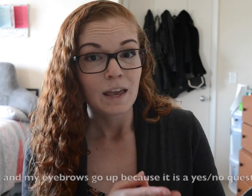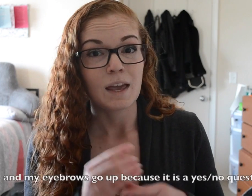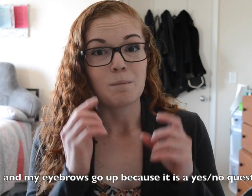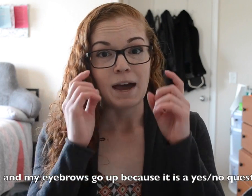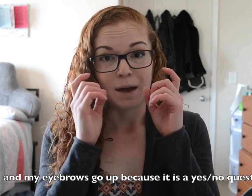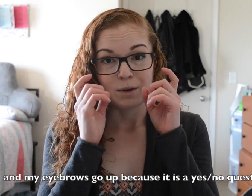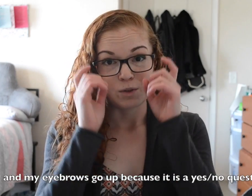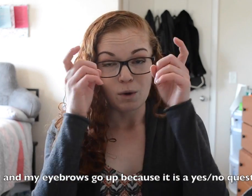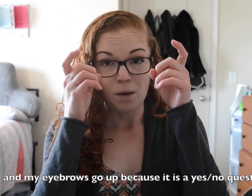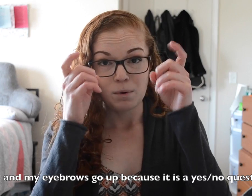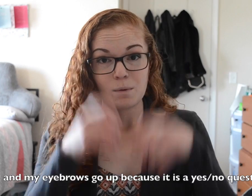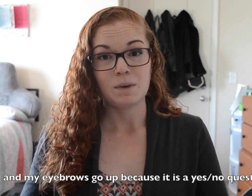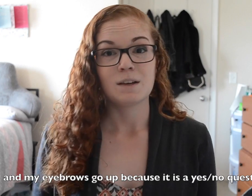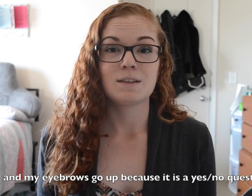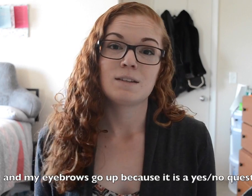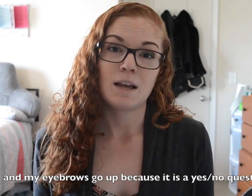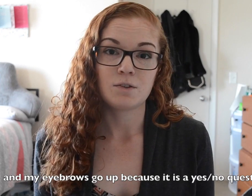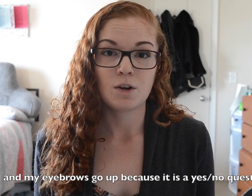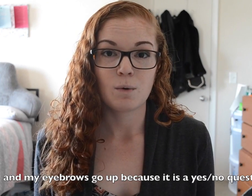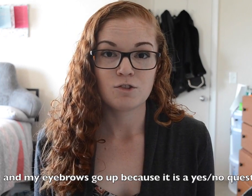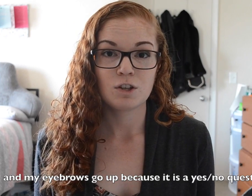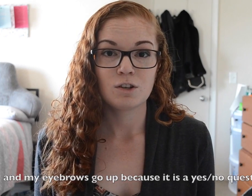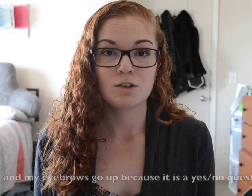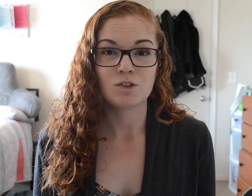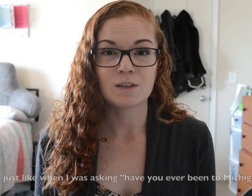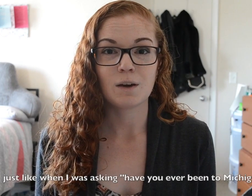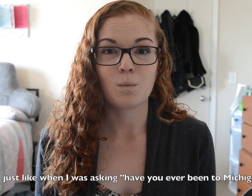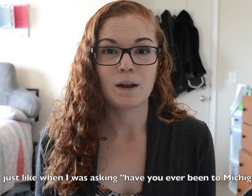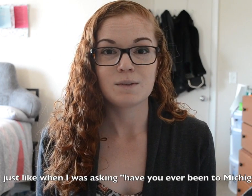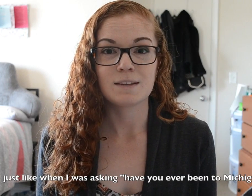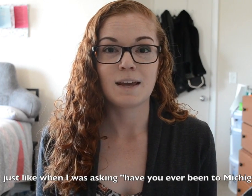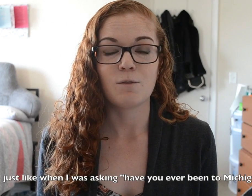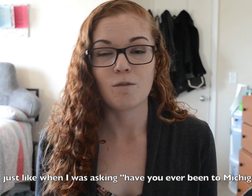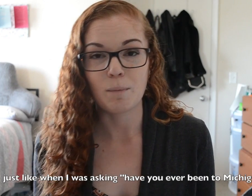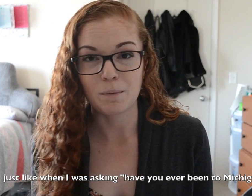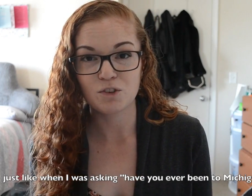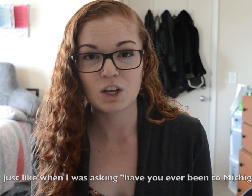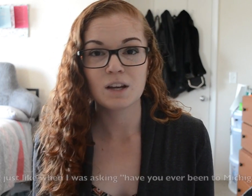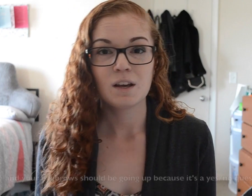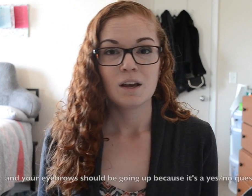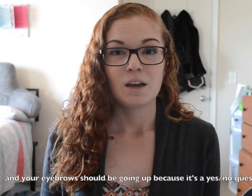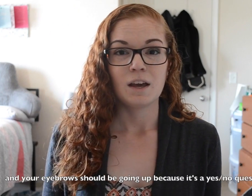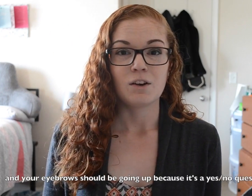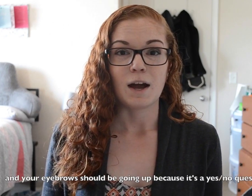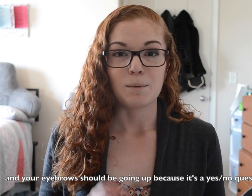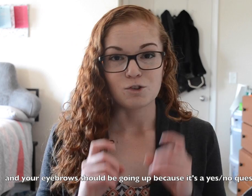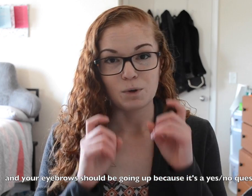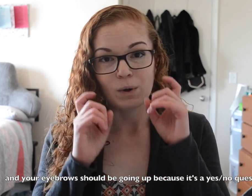and my eyebrows go up because it's a yes/no question, just like when I was asking have you ever been to Michigan, and your eyebrows should be going